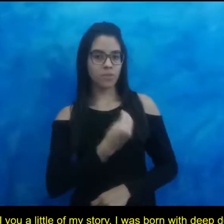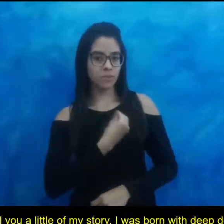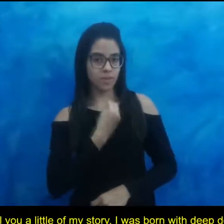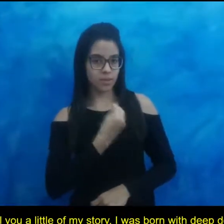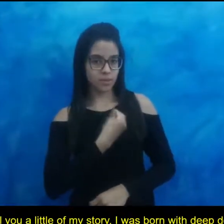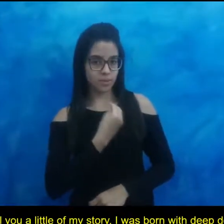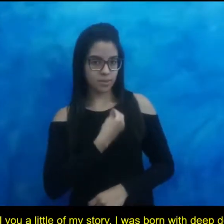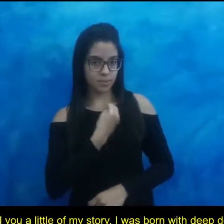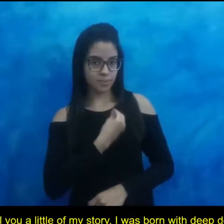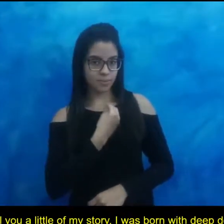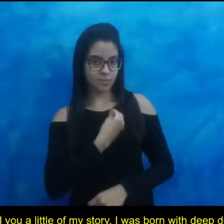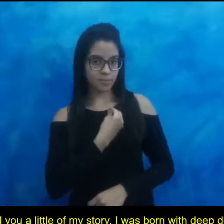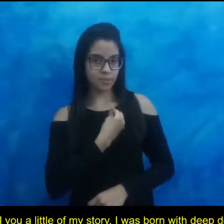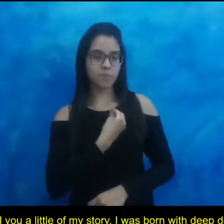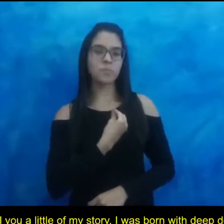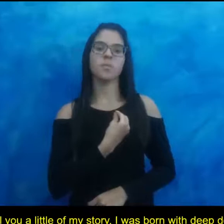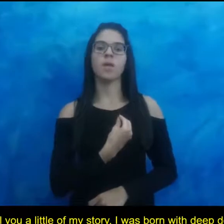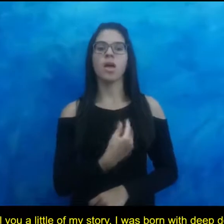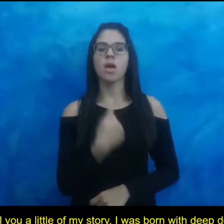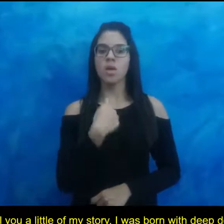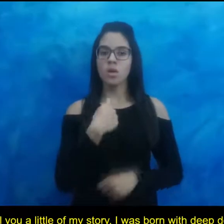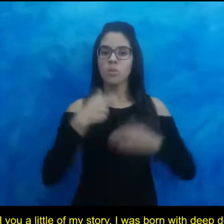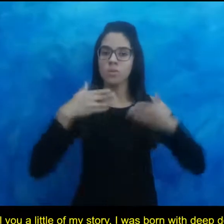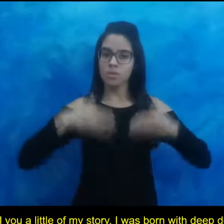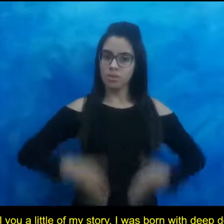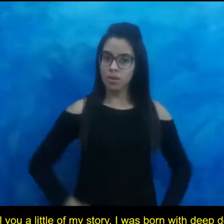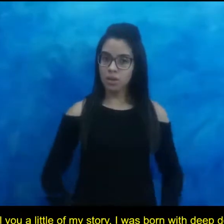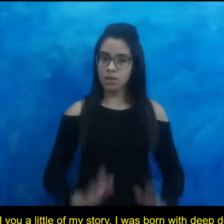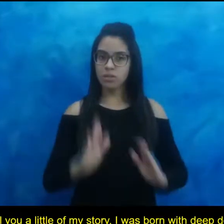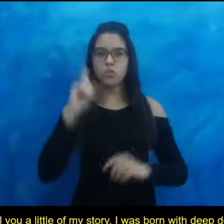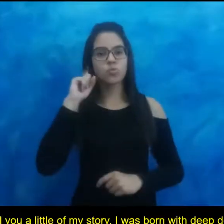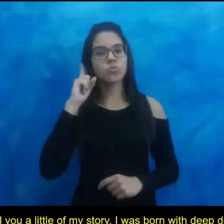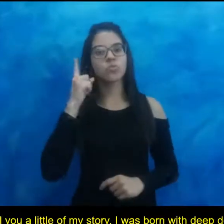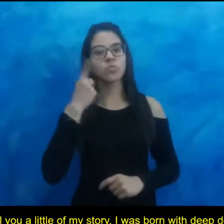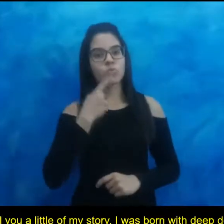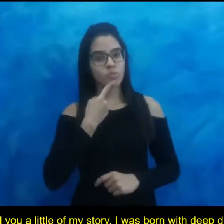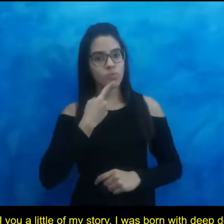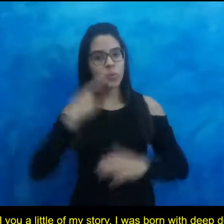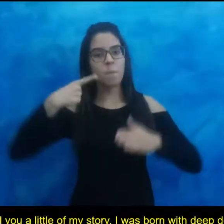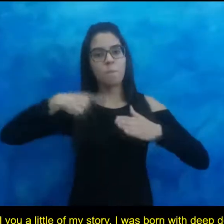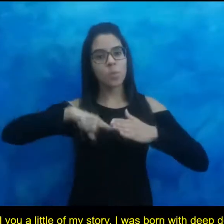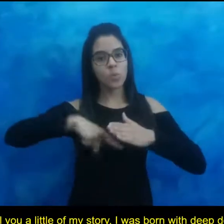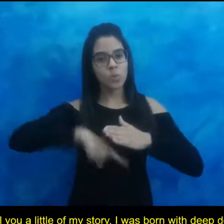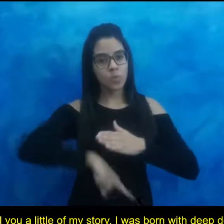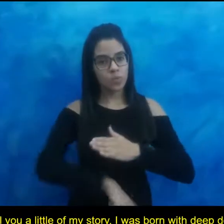story. I was born with deep deafness and the years went by. I lost